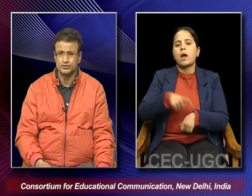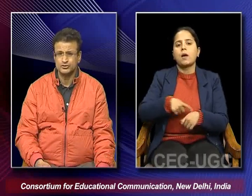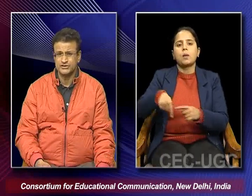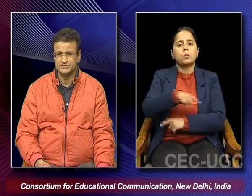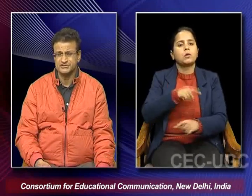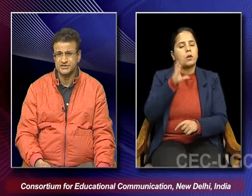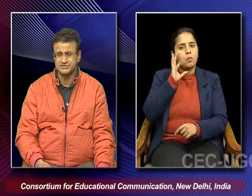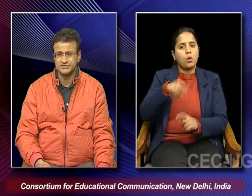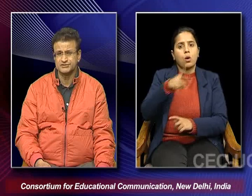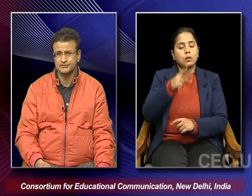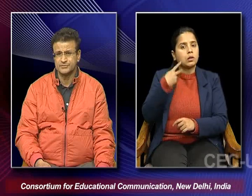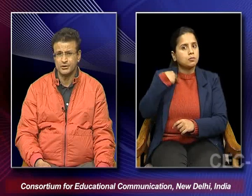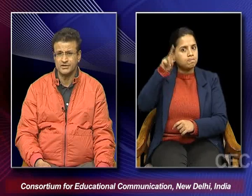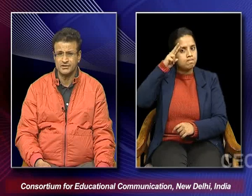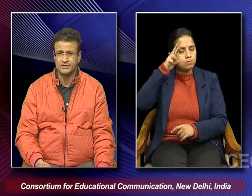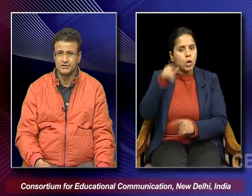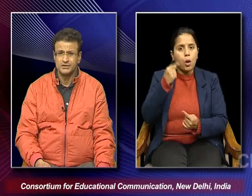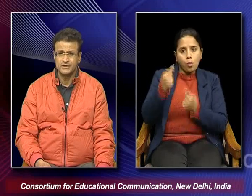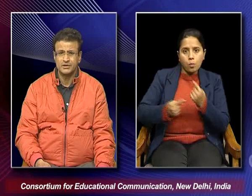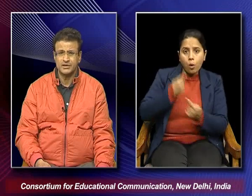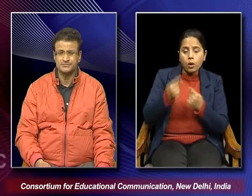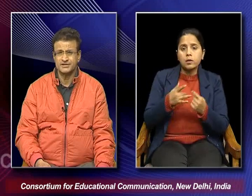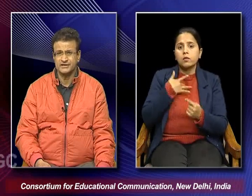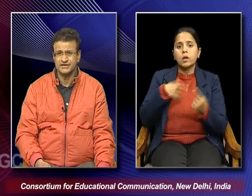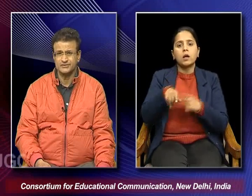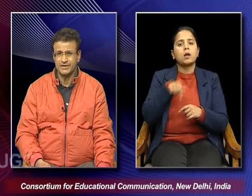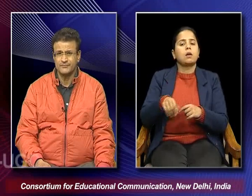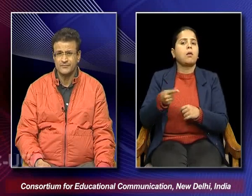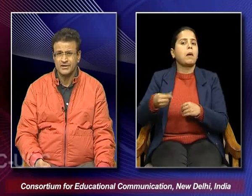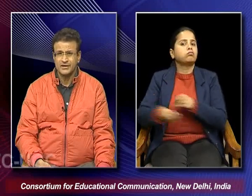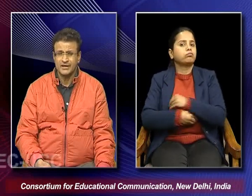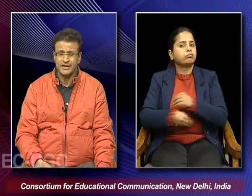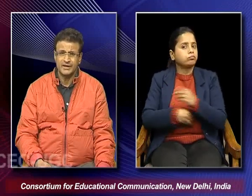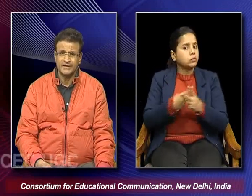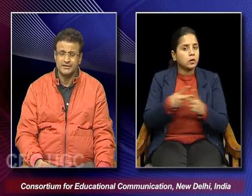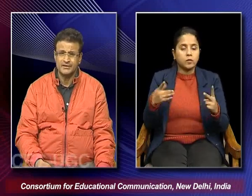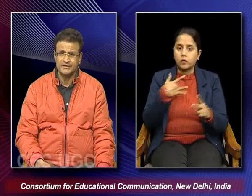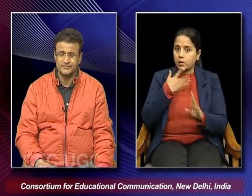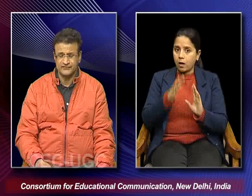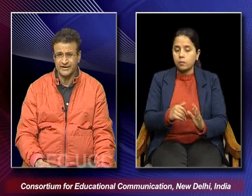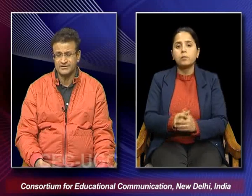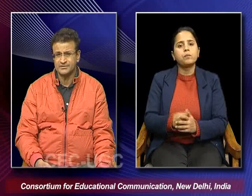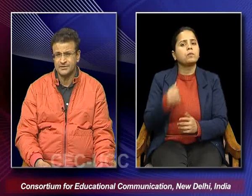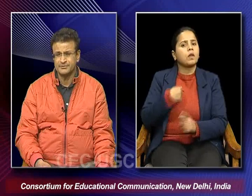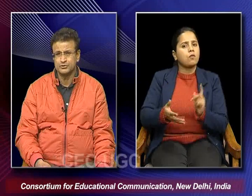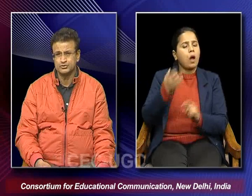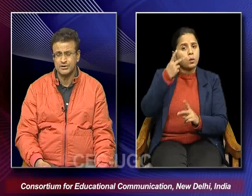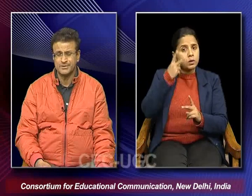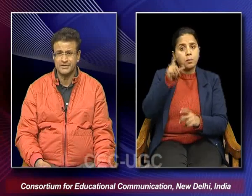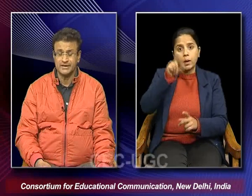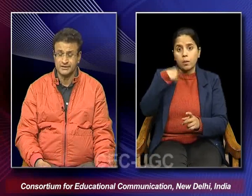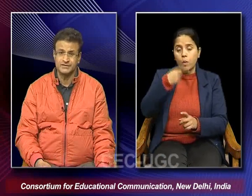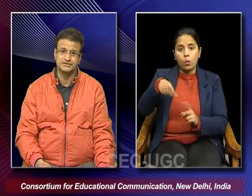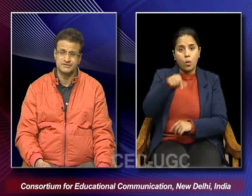and it also raises the concerns of the political corruption as well. and we find that the people, those who are